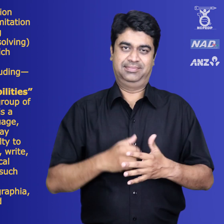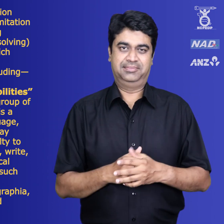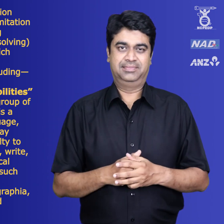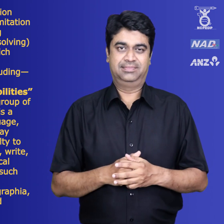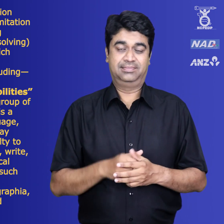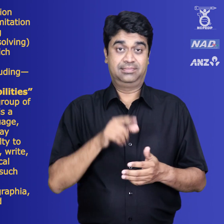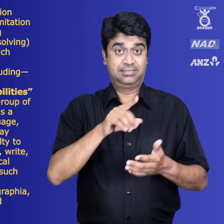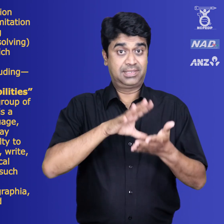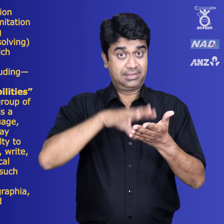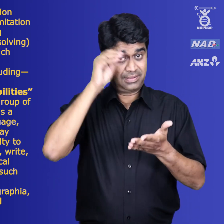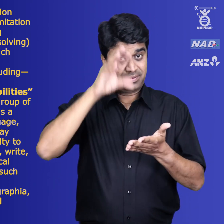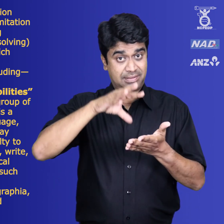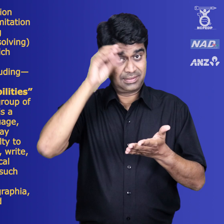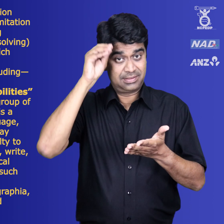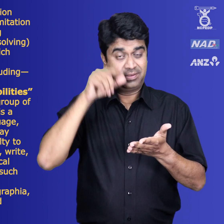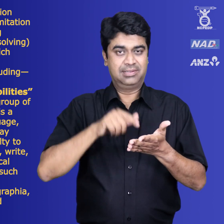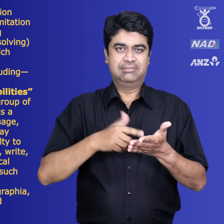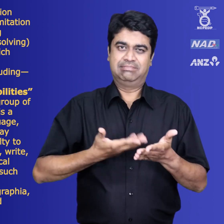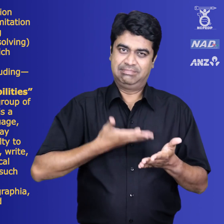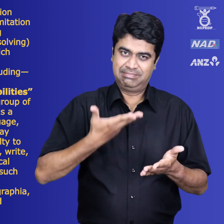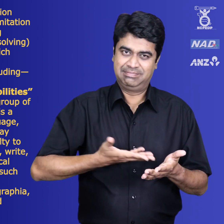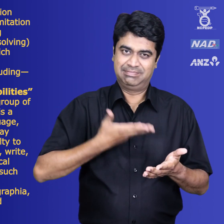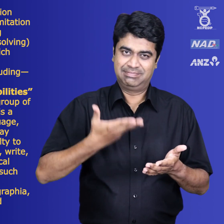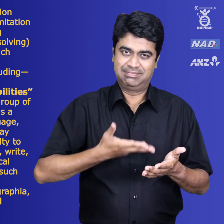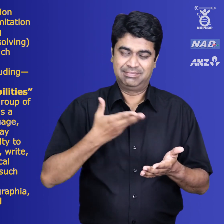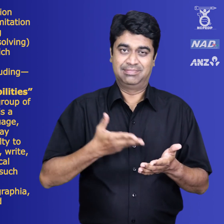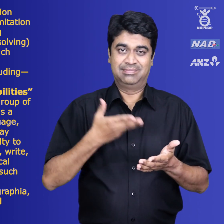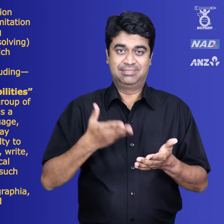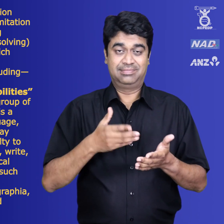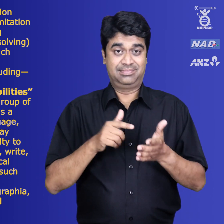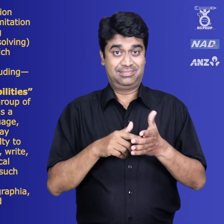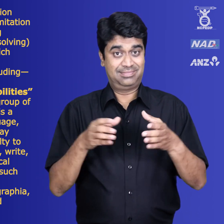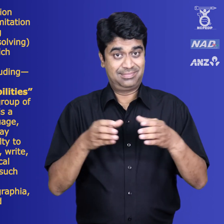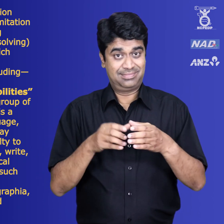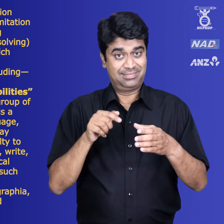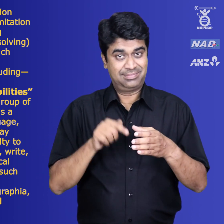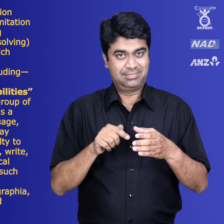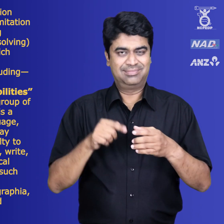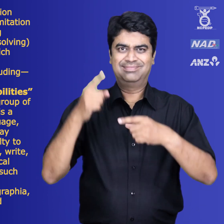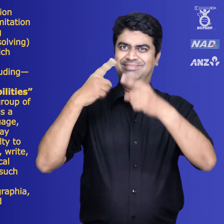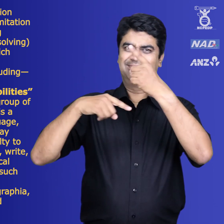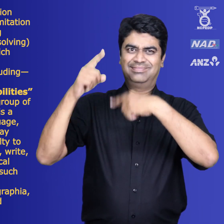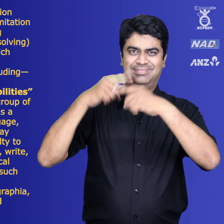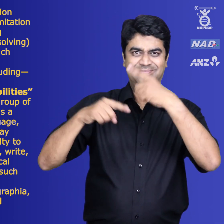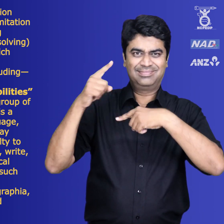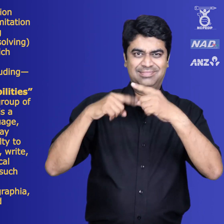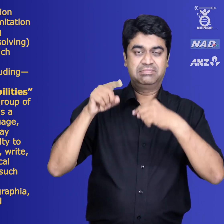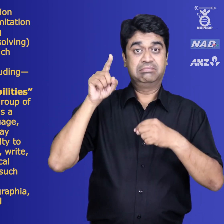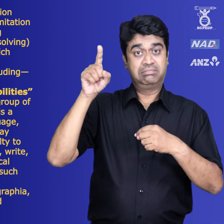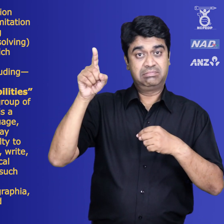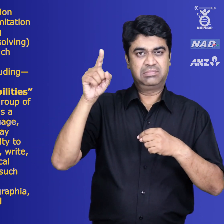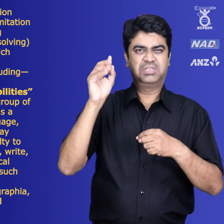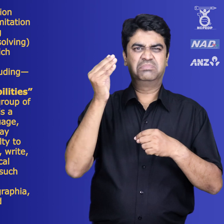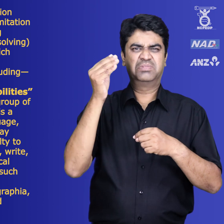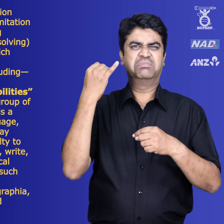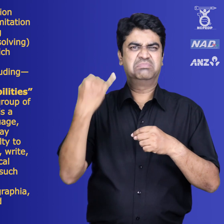Means a heterogeneous group of conditions wherein there is a deficit in processing